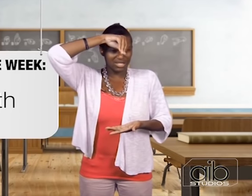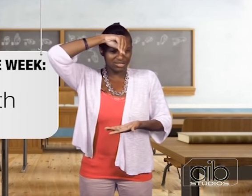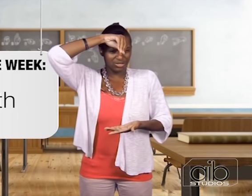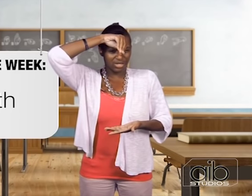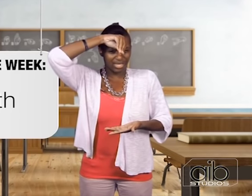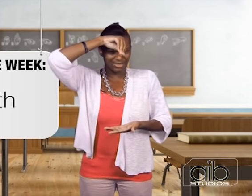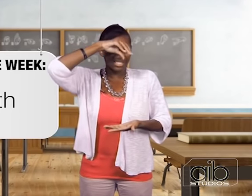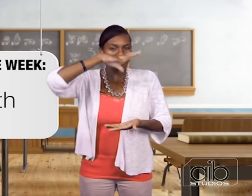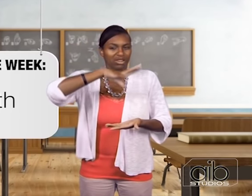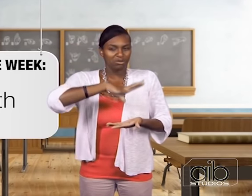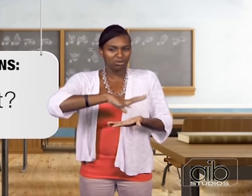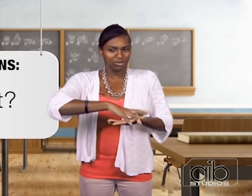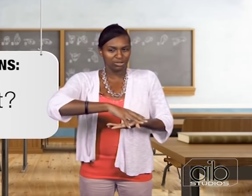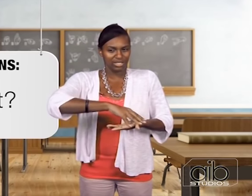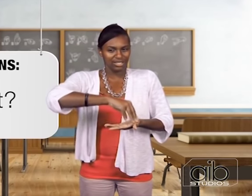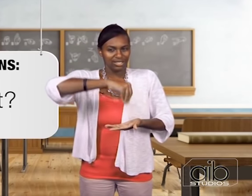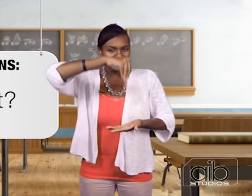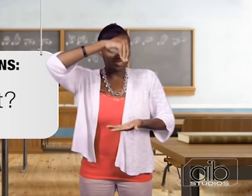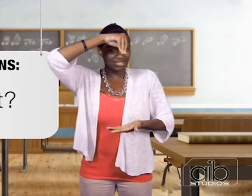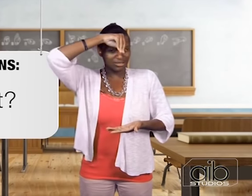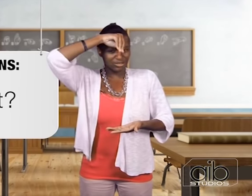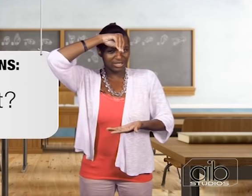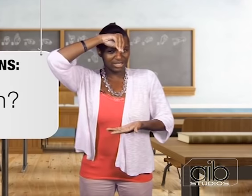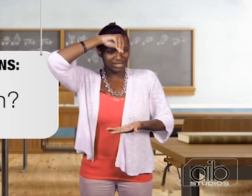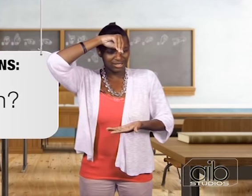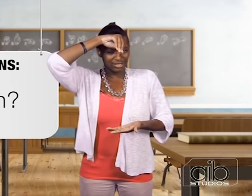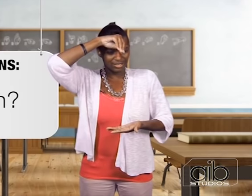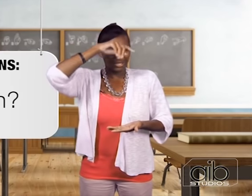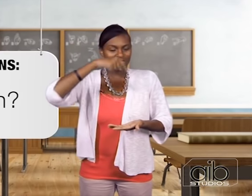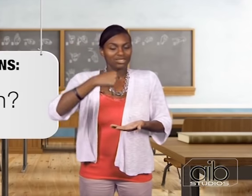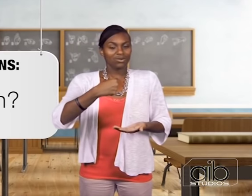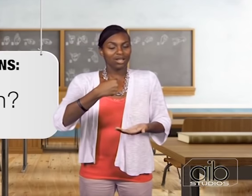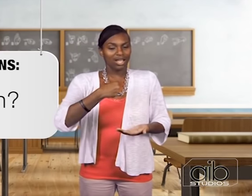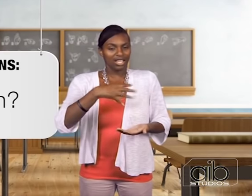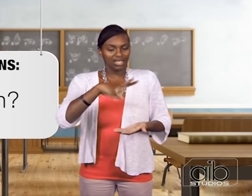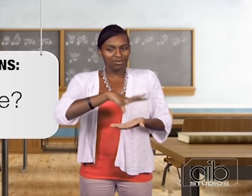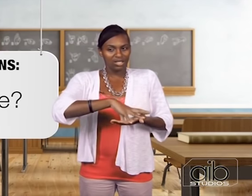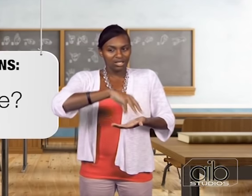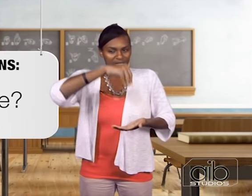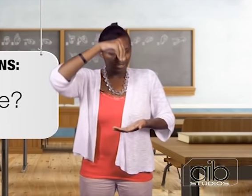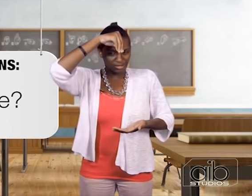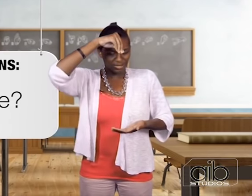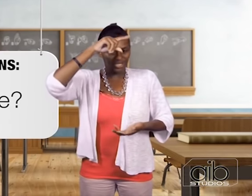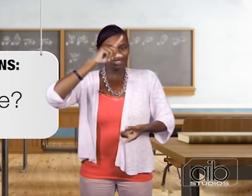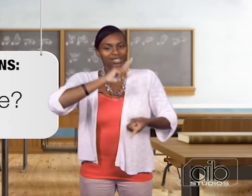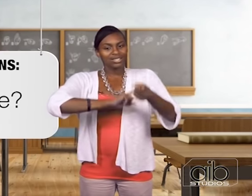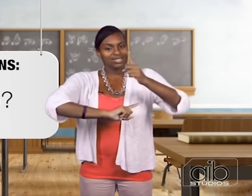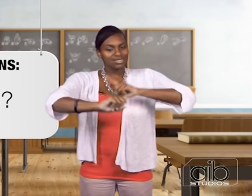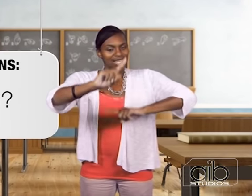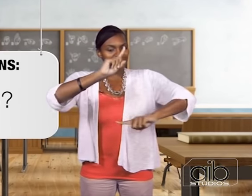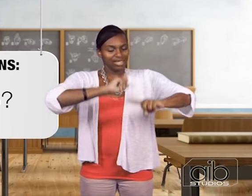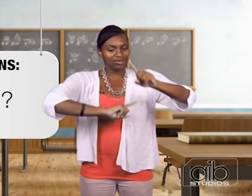to your head. That's how I remember learning. This is learning. So I'm learning sign